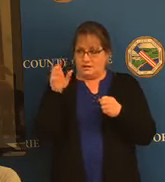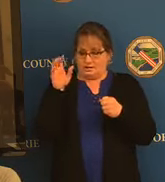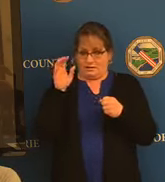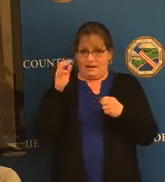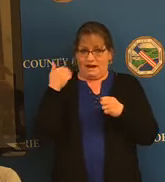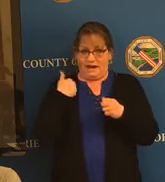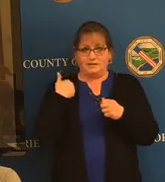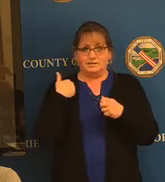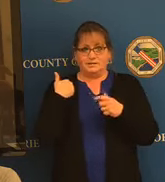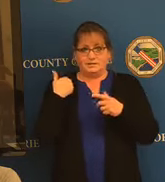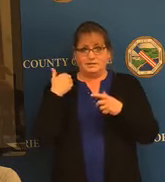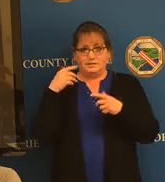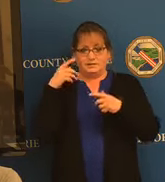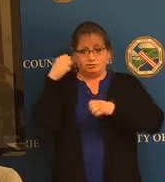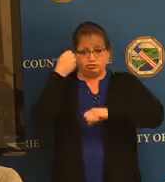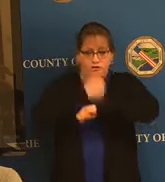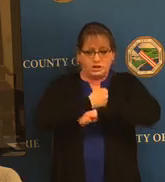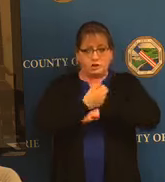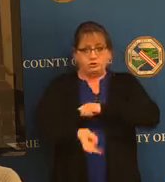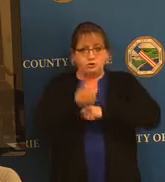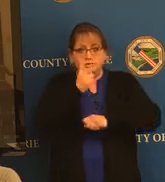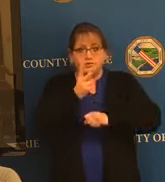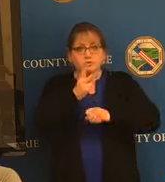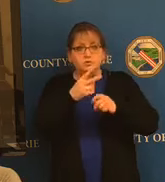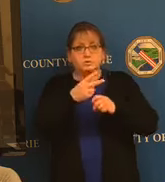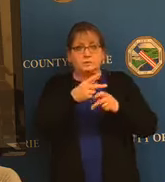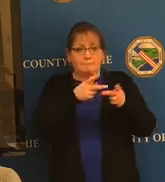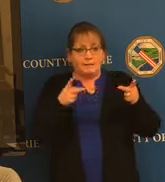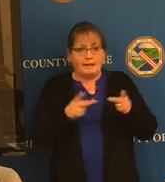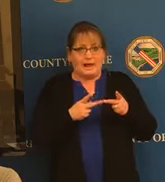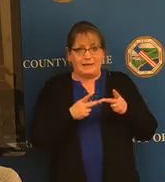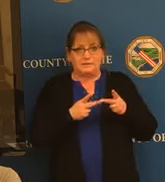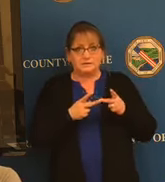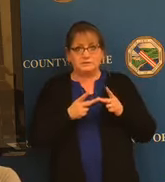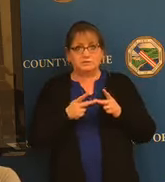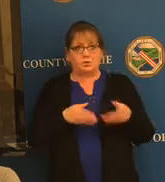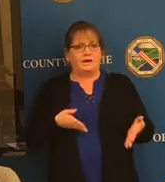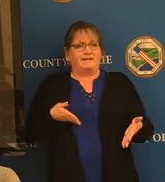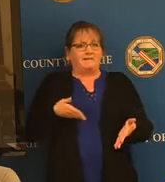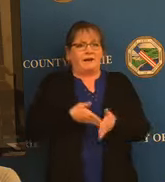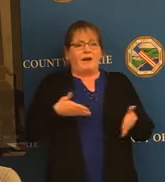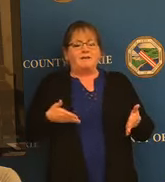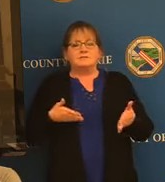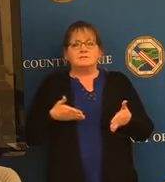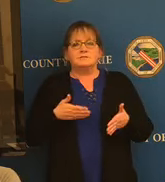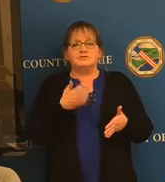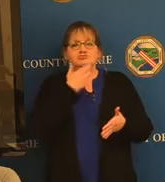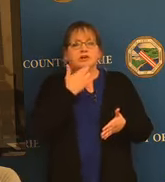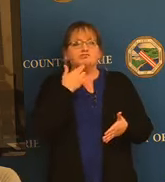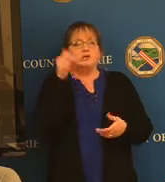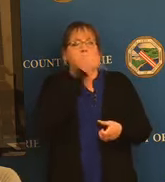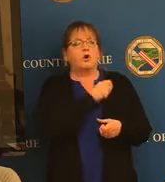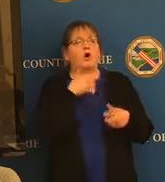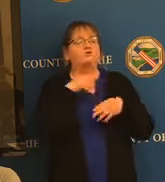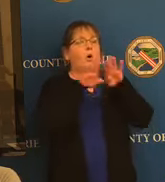2 establishments that were violating the governor's orders with regards to bars and restaurants